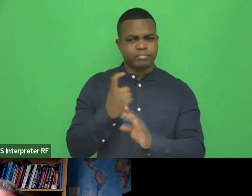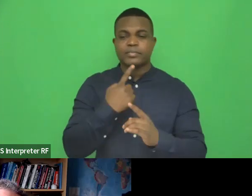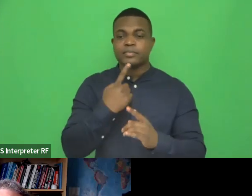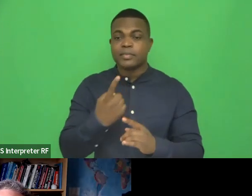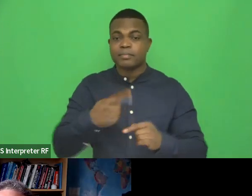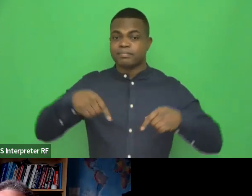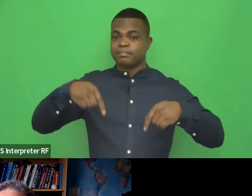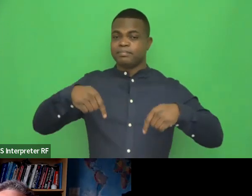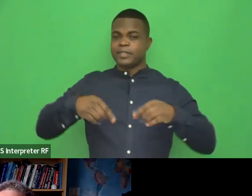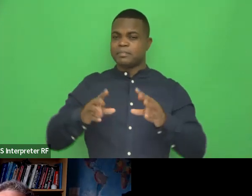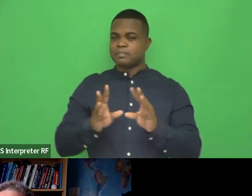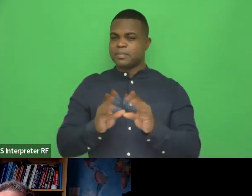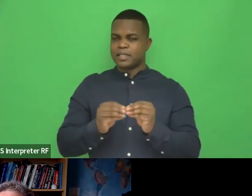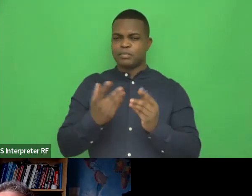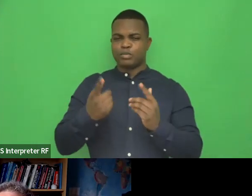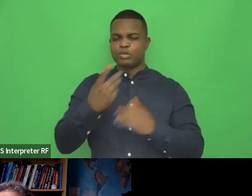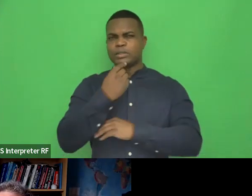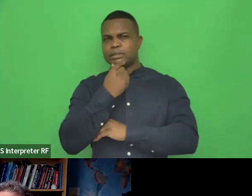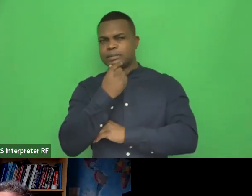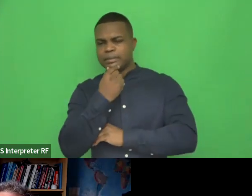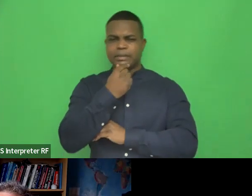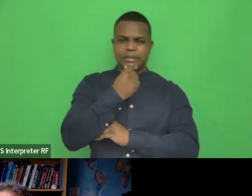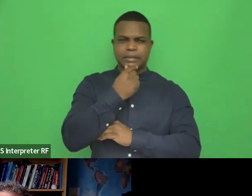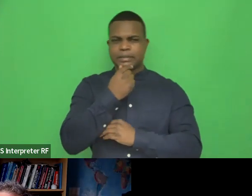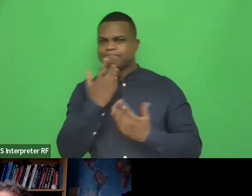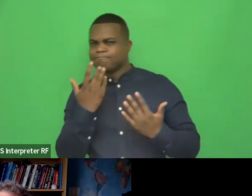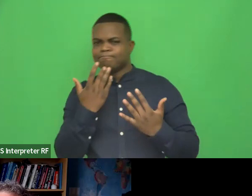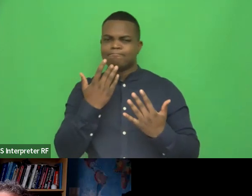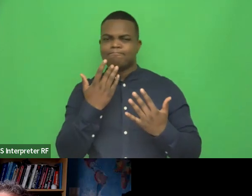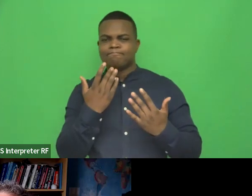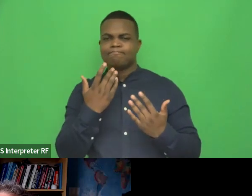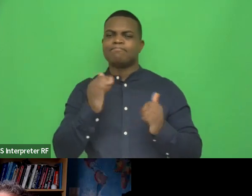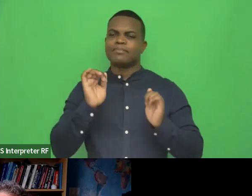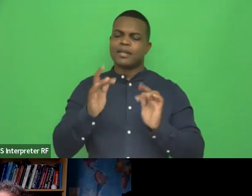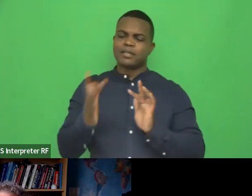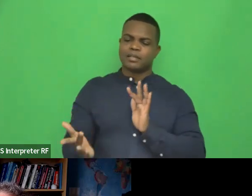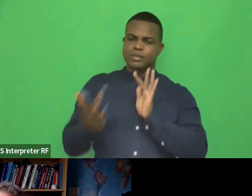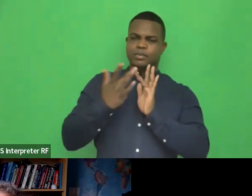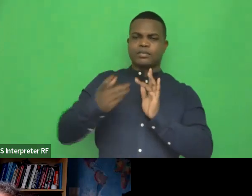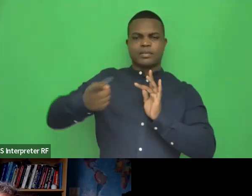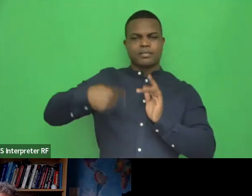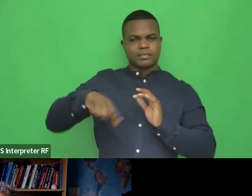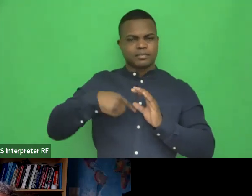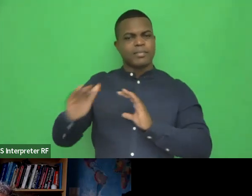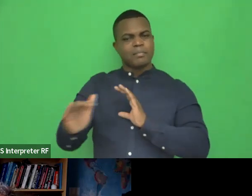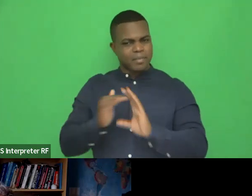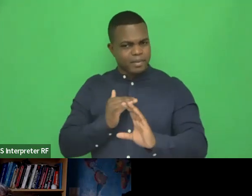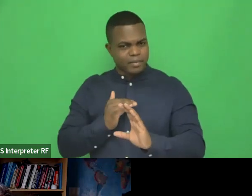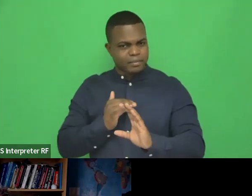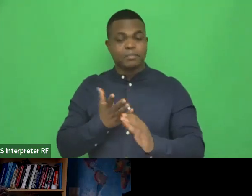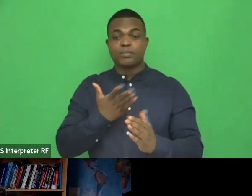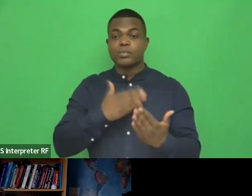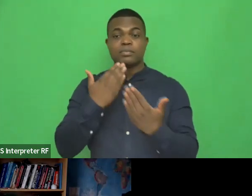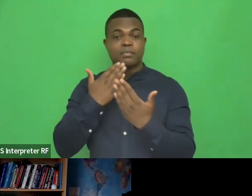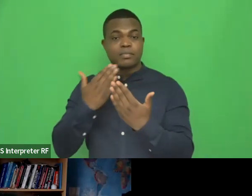And I would also like to thank the sign language interpreters and the captioner and my colleague Raquel for organizing and